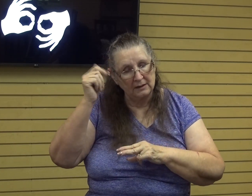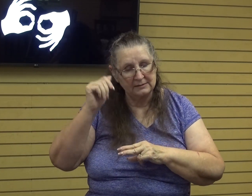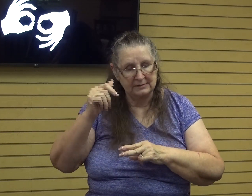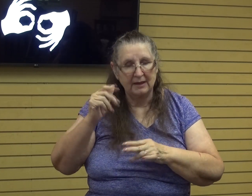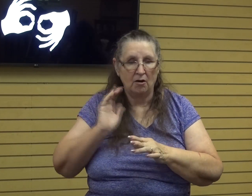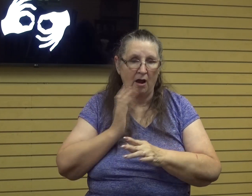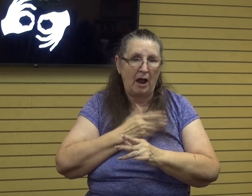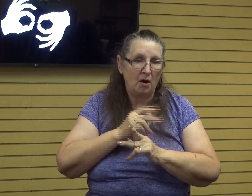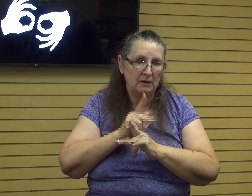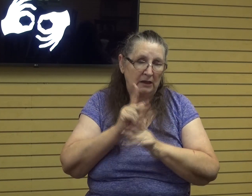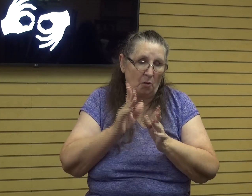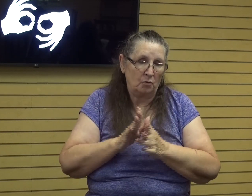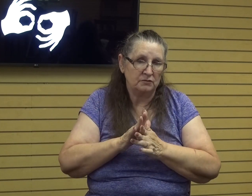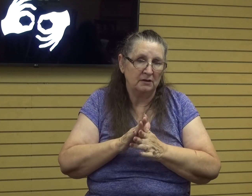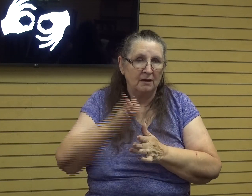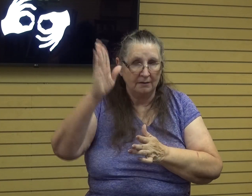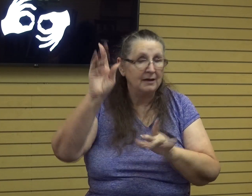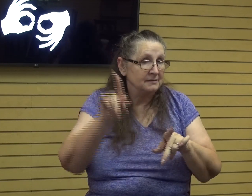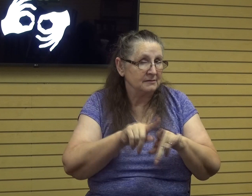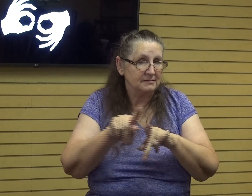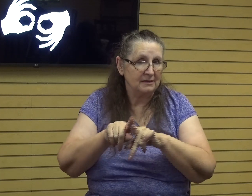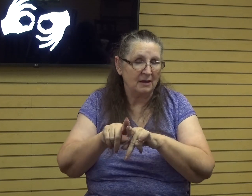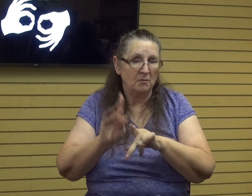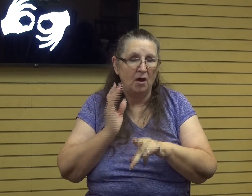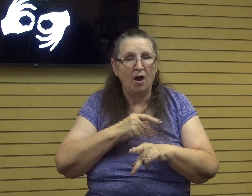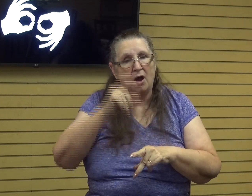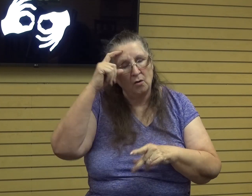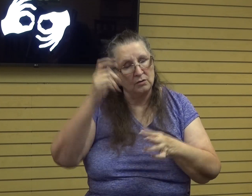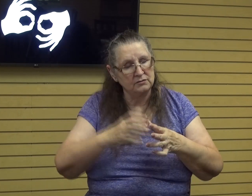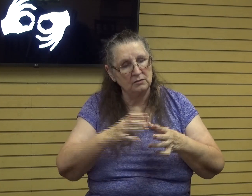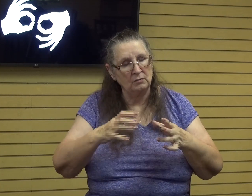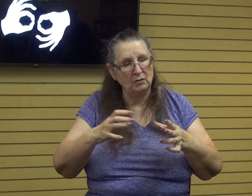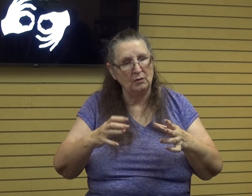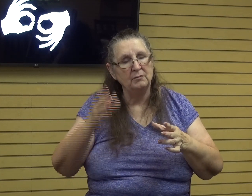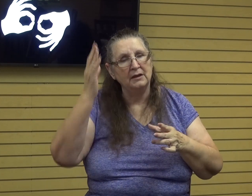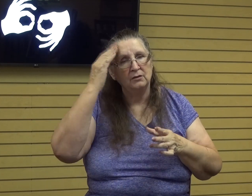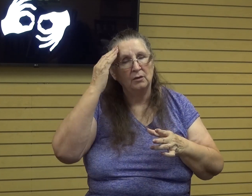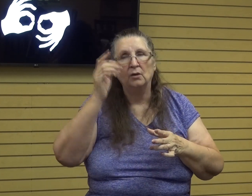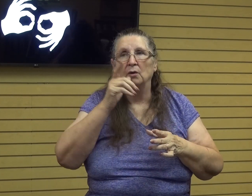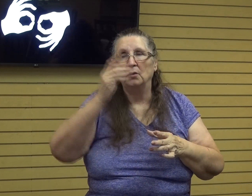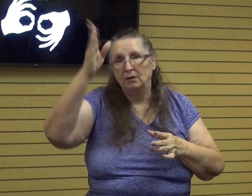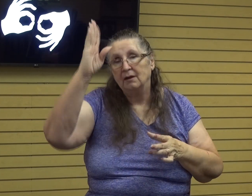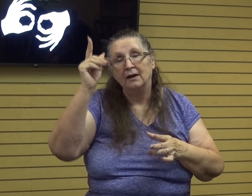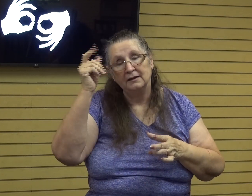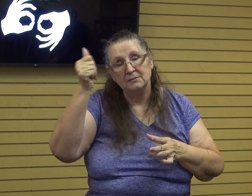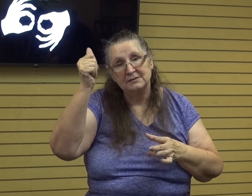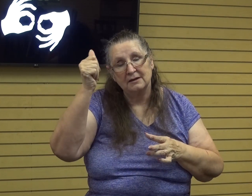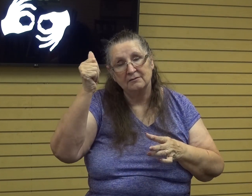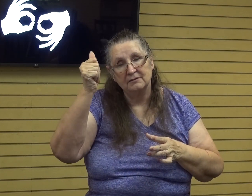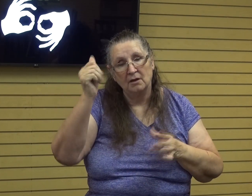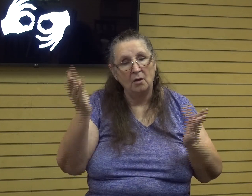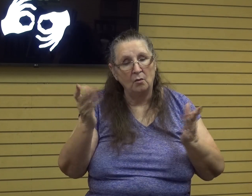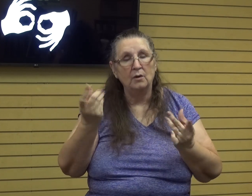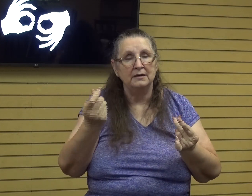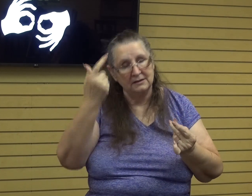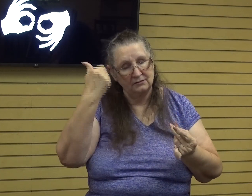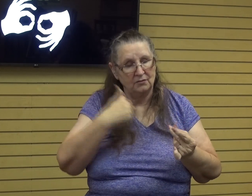know, and God's that way. Our wisdom grows in knowing who God is and what he does for us every single day.